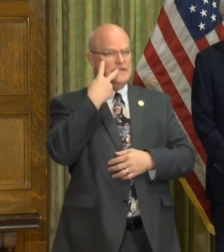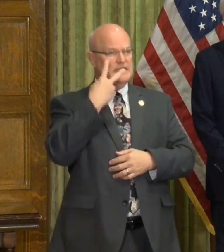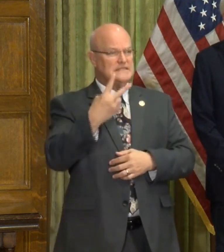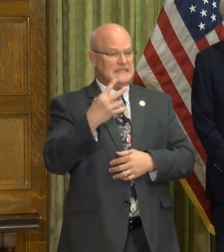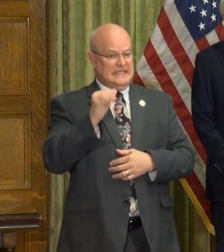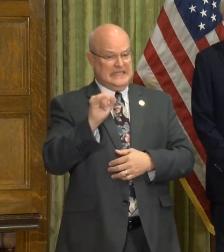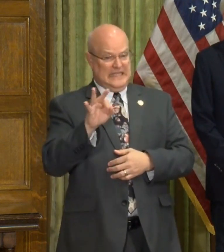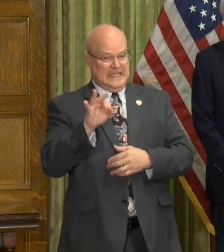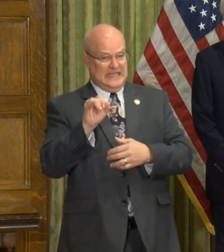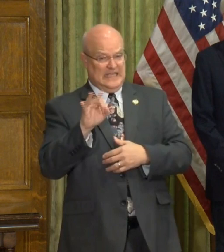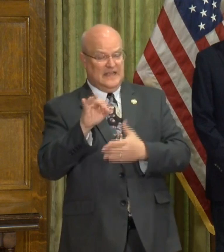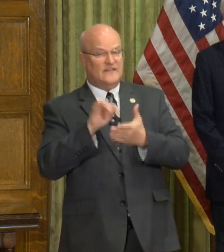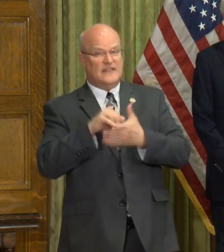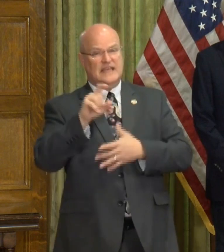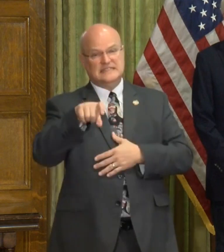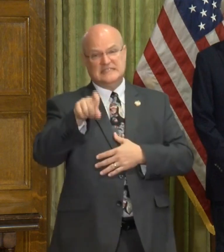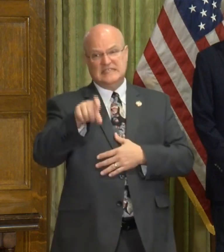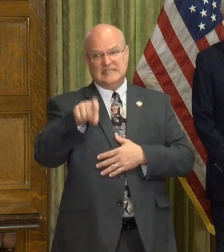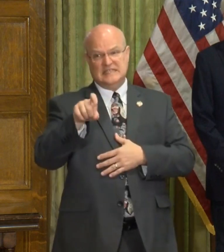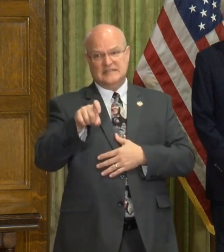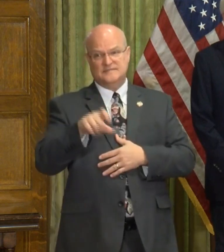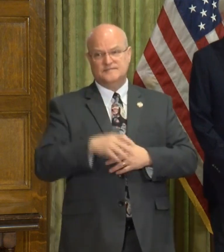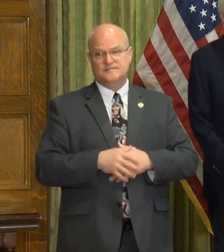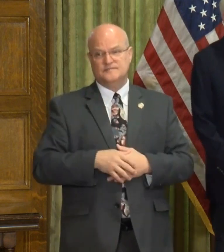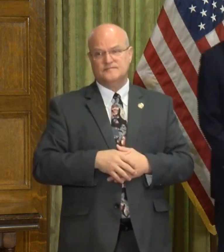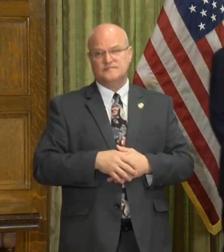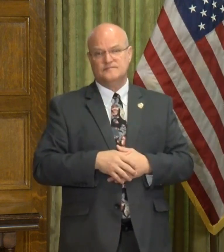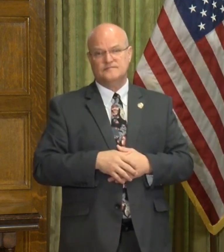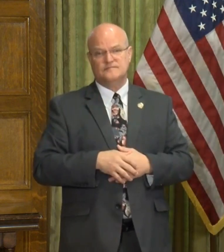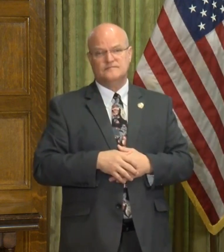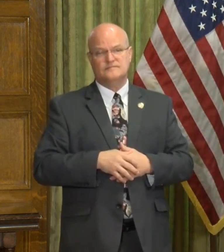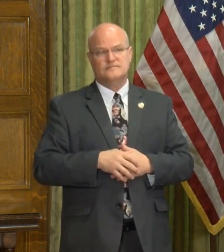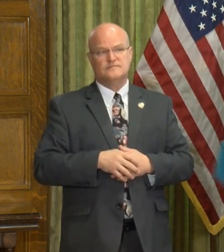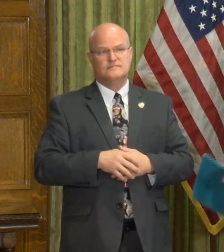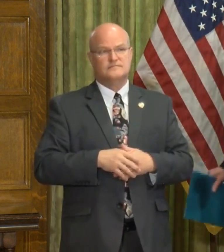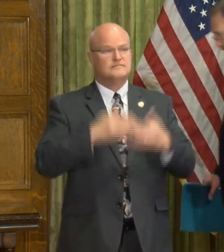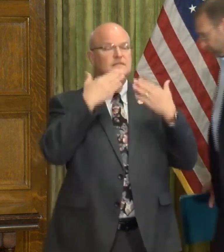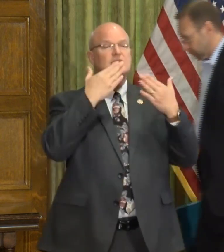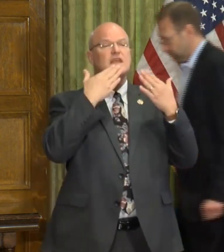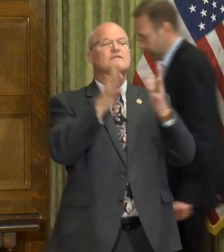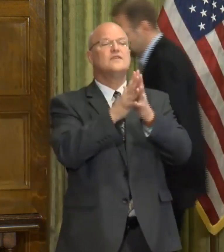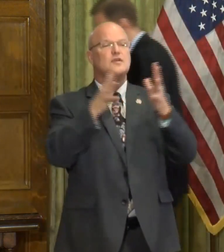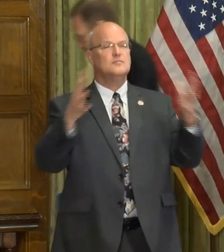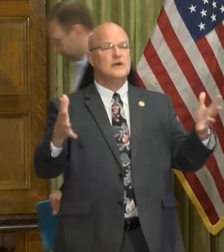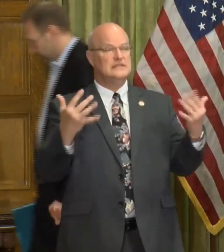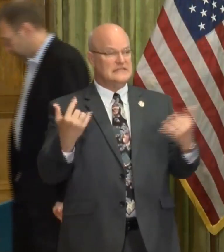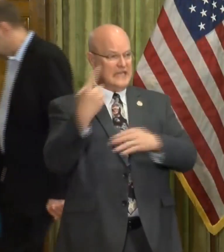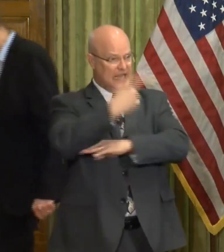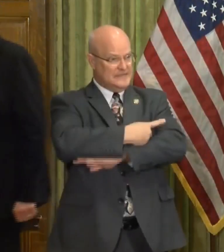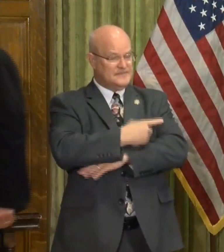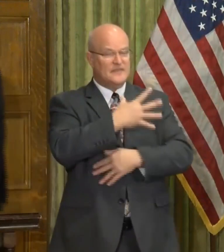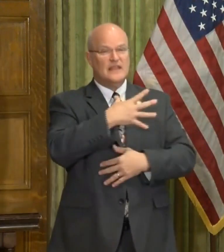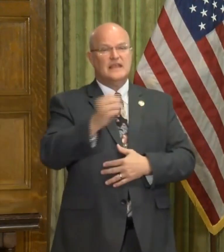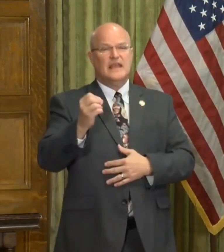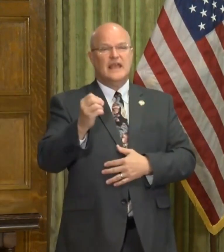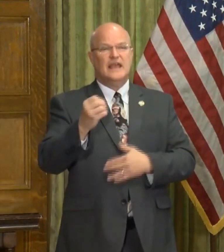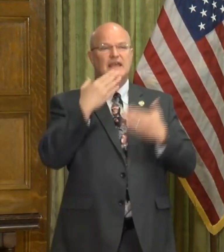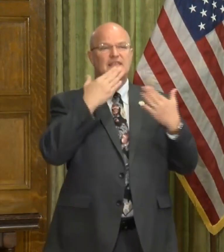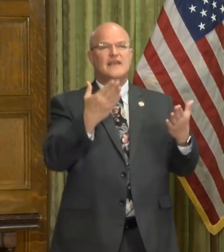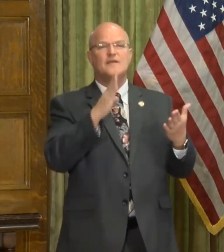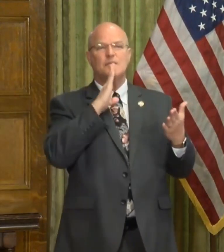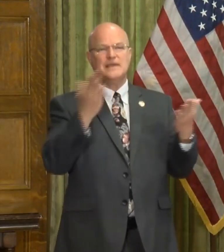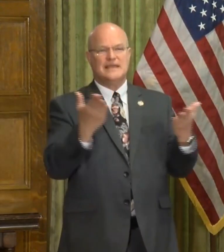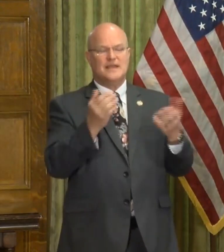as we see that if that's maybe being underutilized. Thank you all very much today,